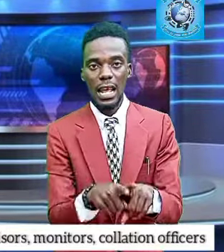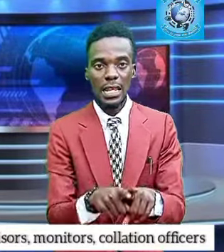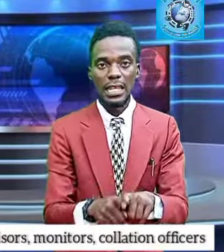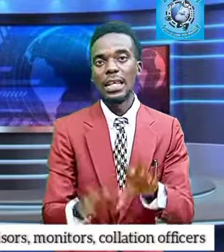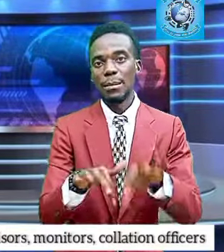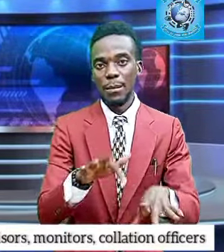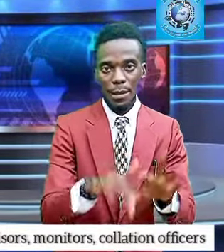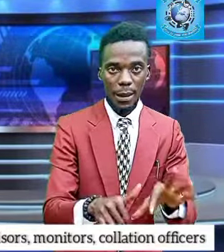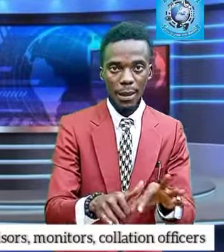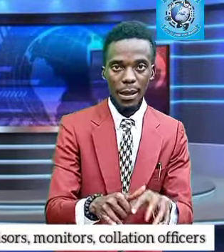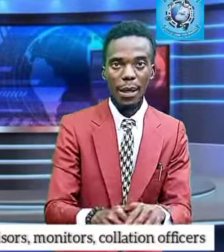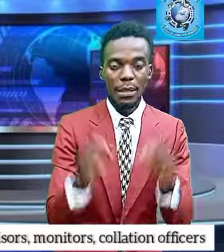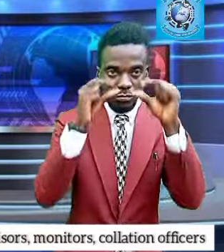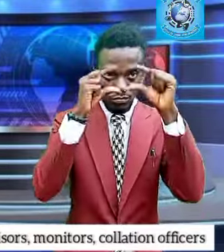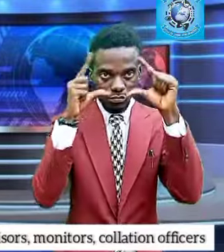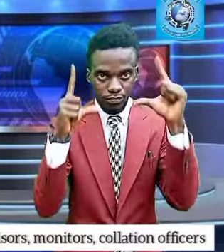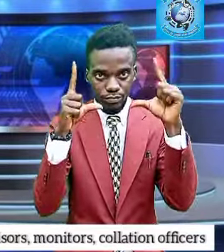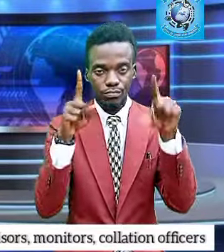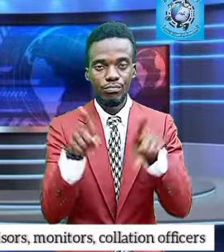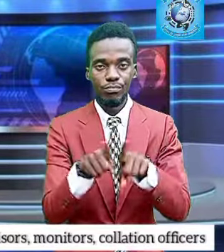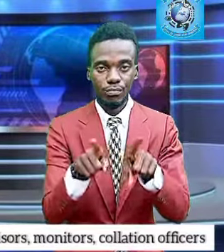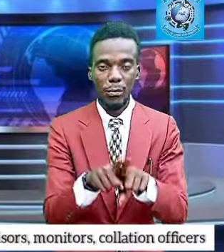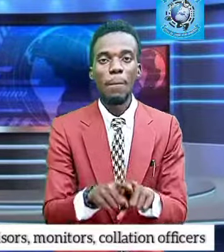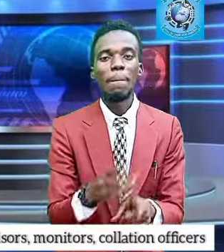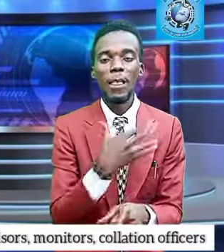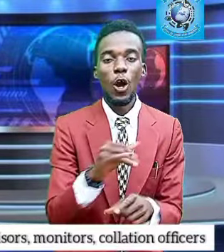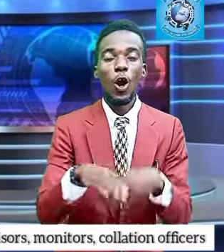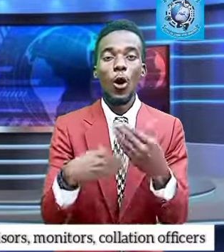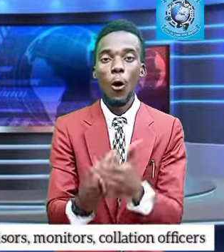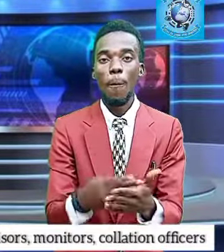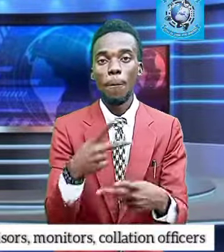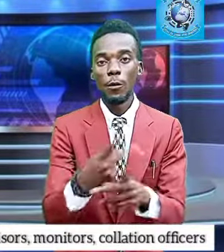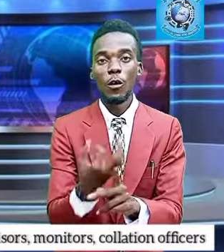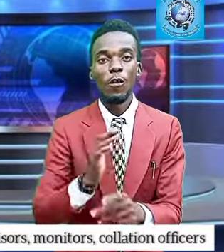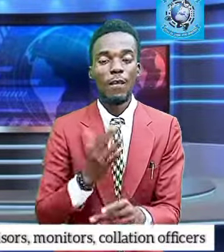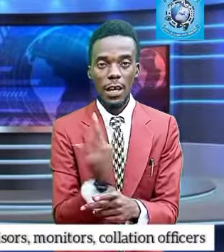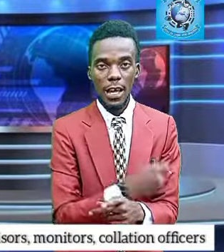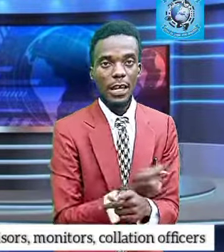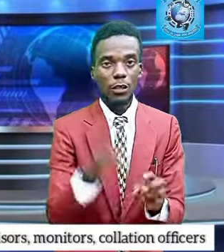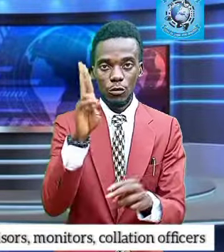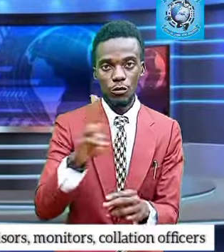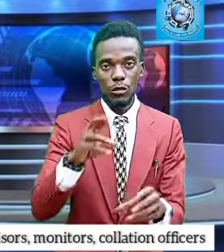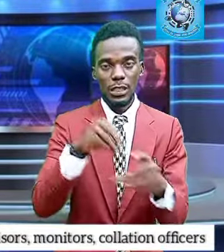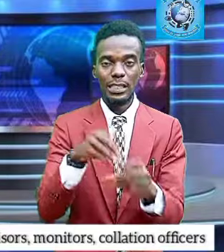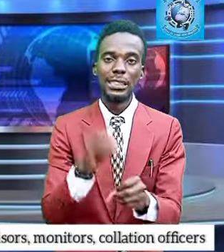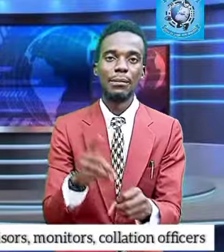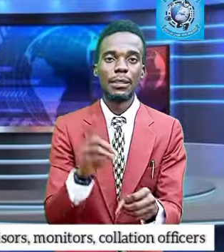Guard, magnifying glasses, were all products of our engagement with the disability